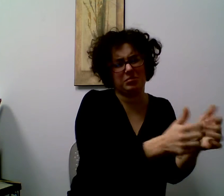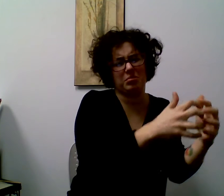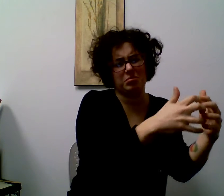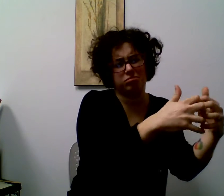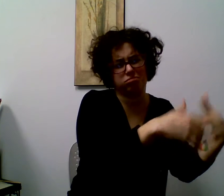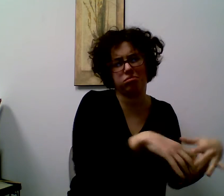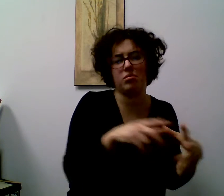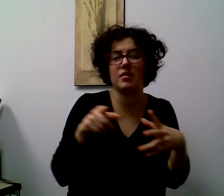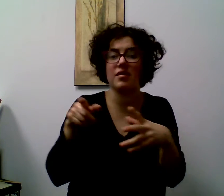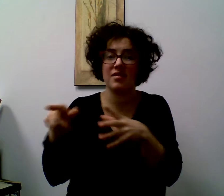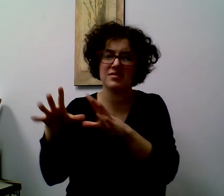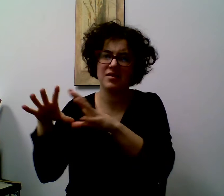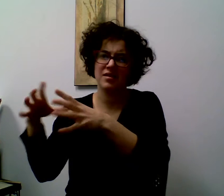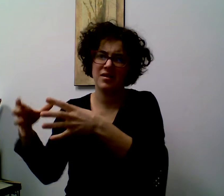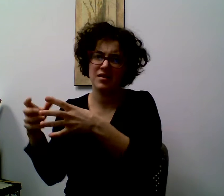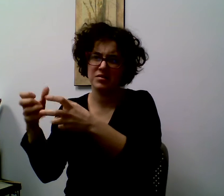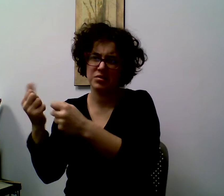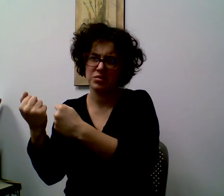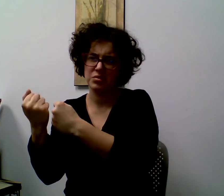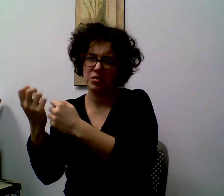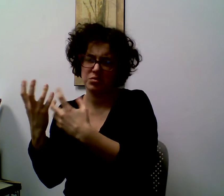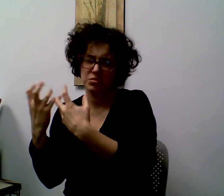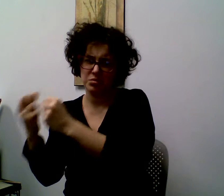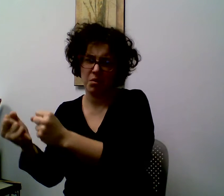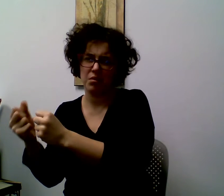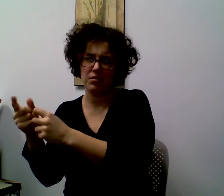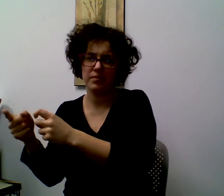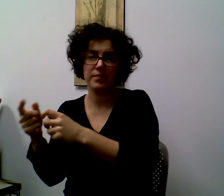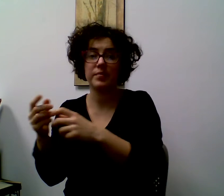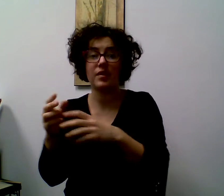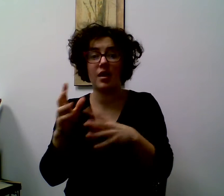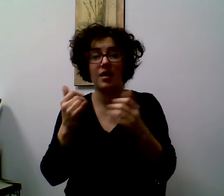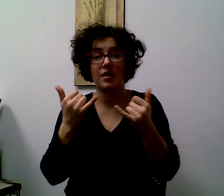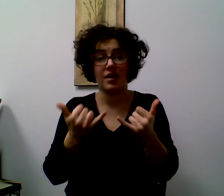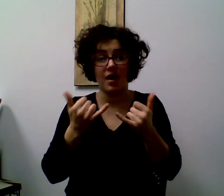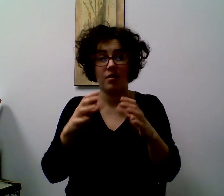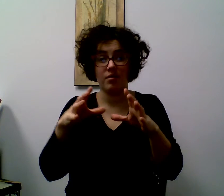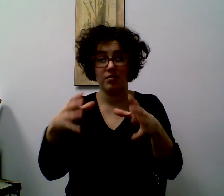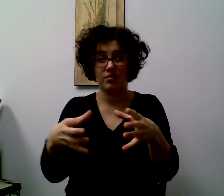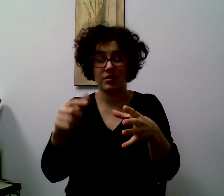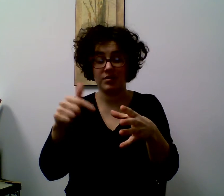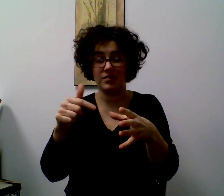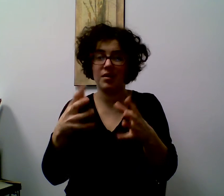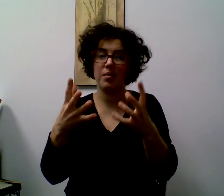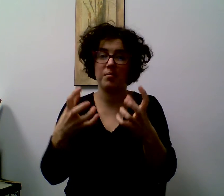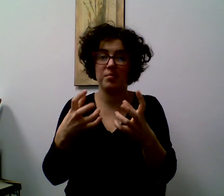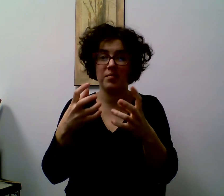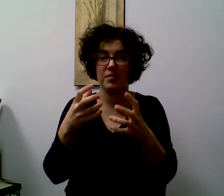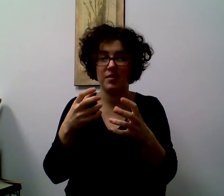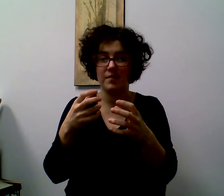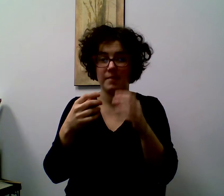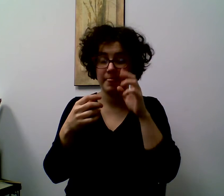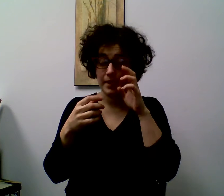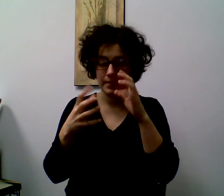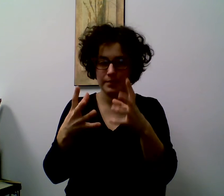North, imploring people to emigrate to Kansas to stem the advance of slavery. The South answered with border ruffians,